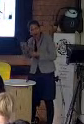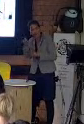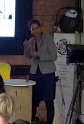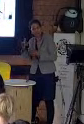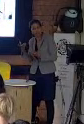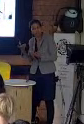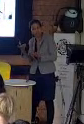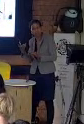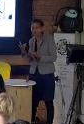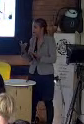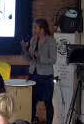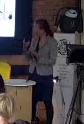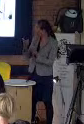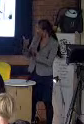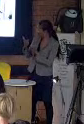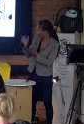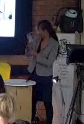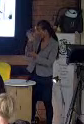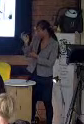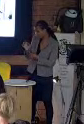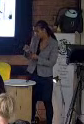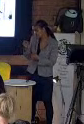question. It's more a question for